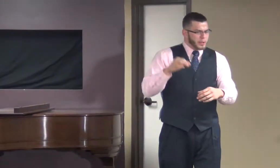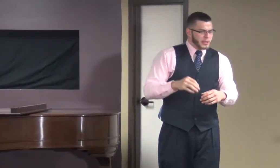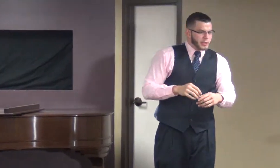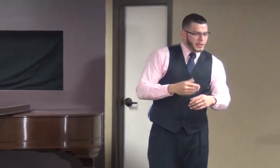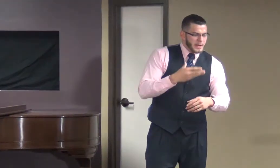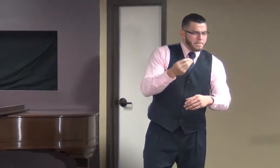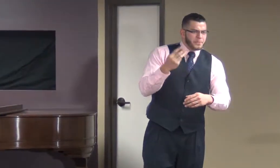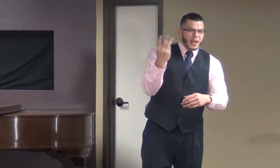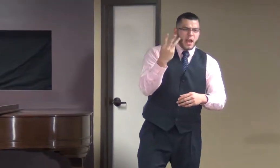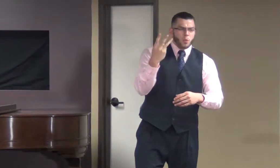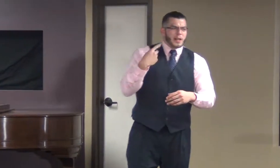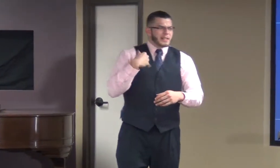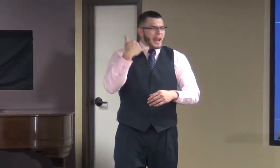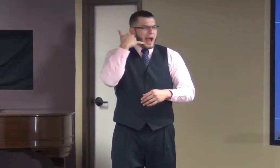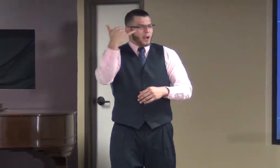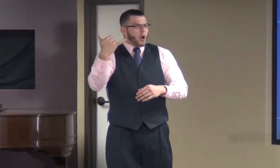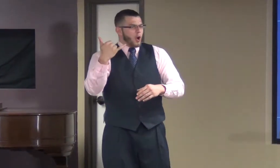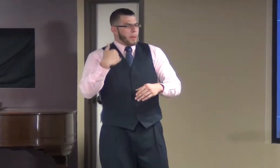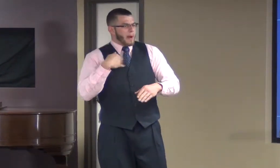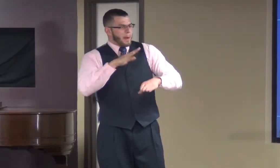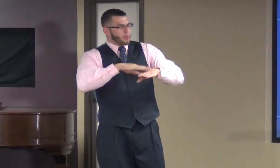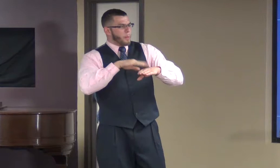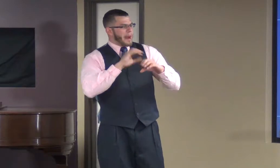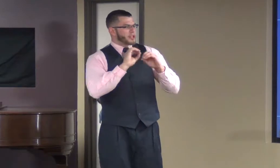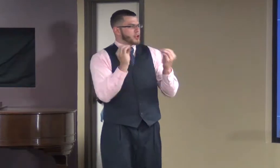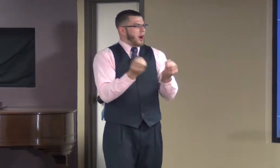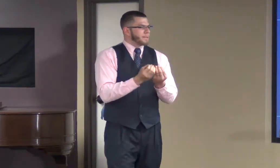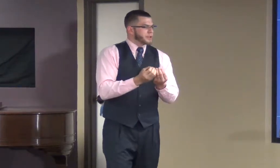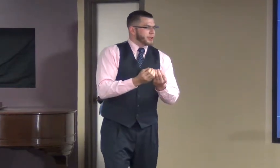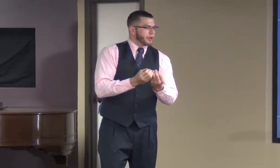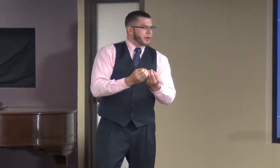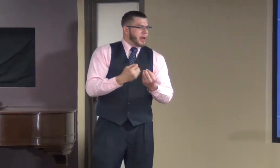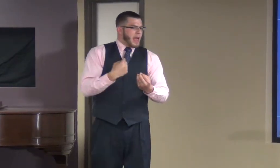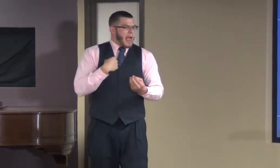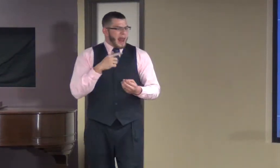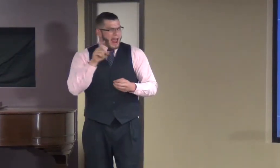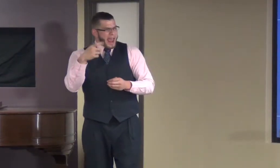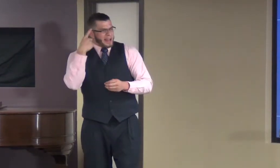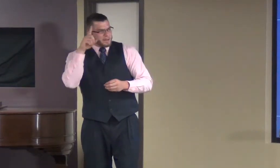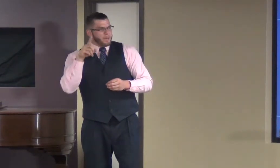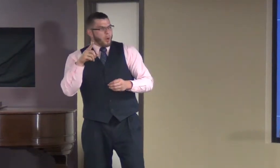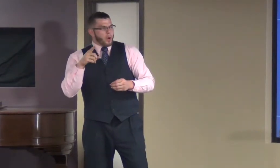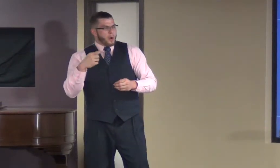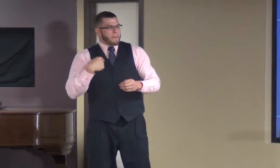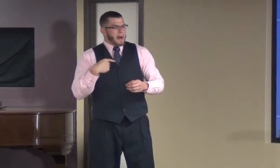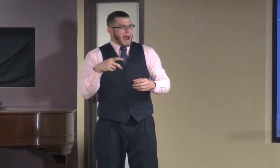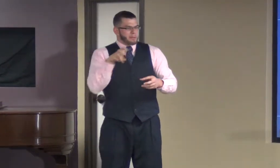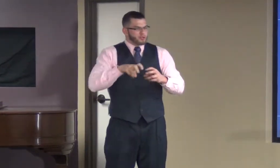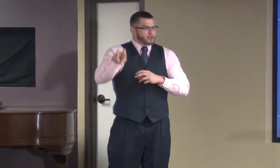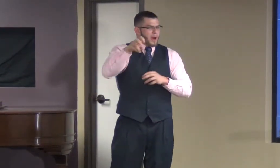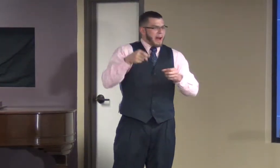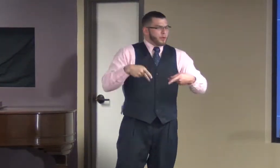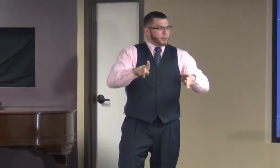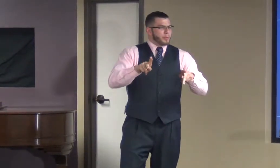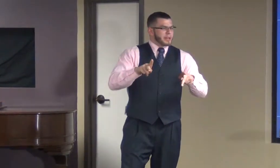preach. And Wednesday, I called my probation officer and I asked for my travel